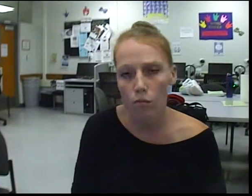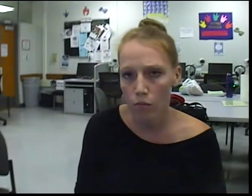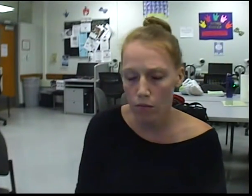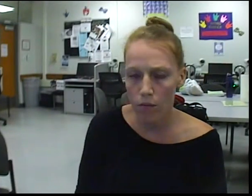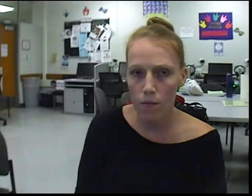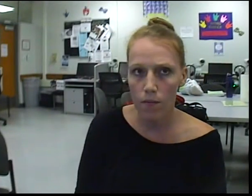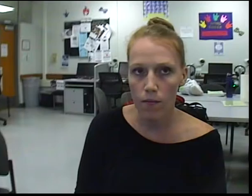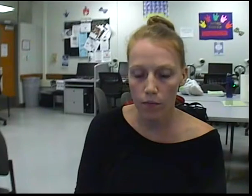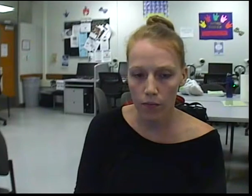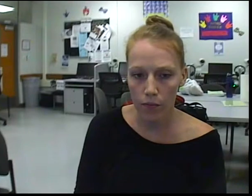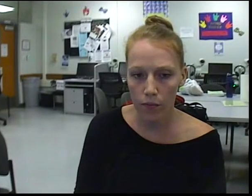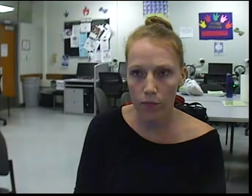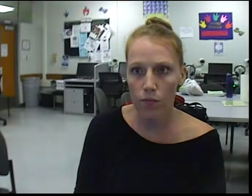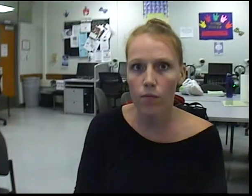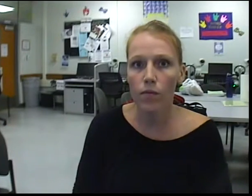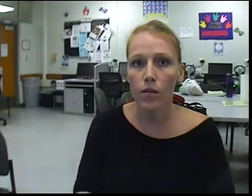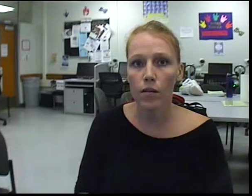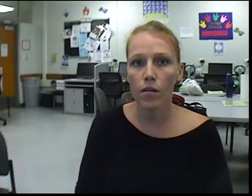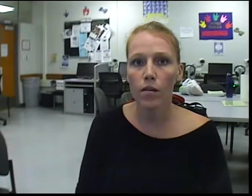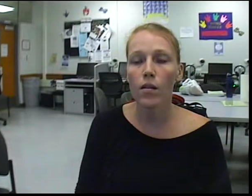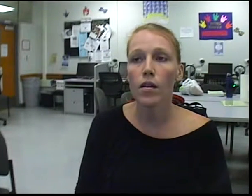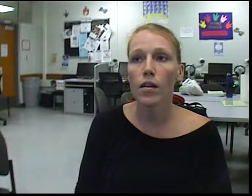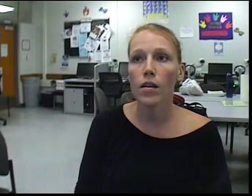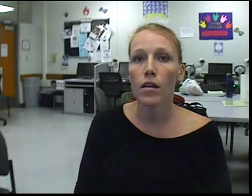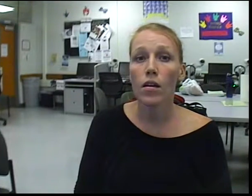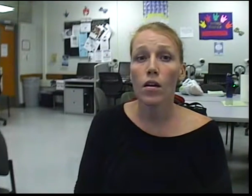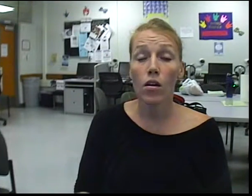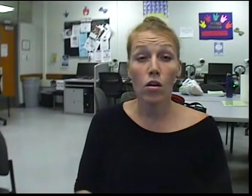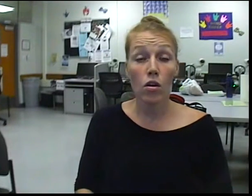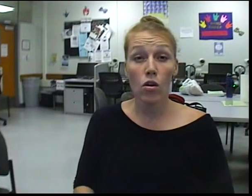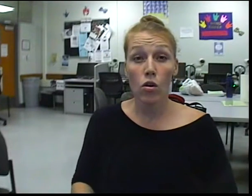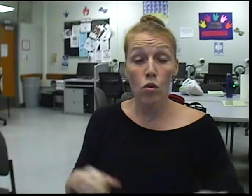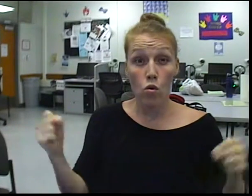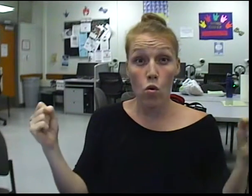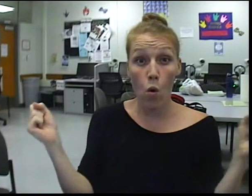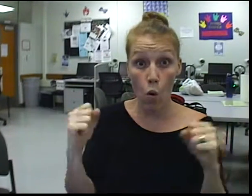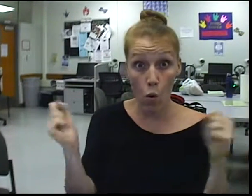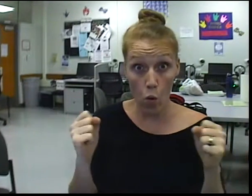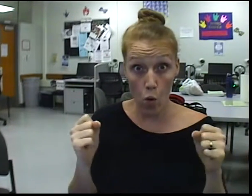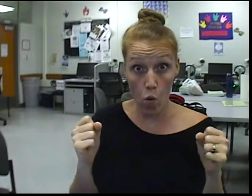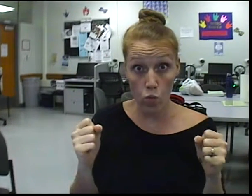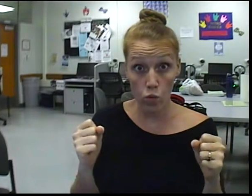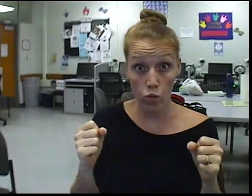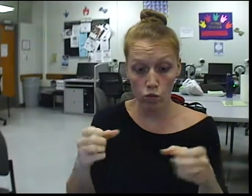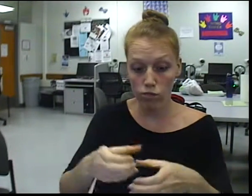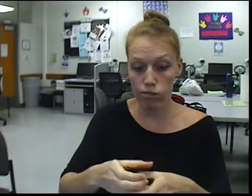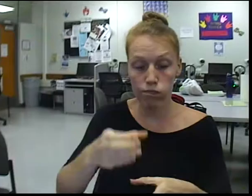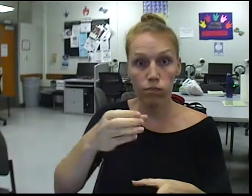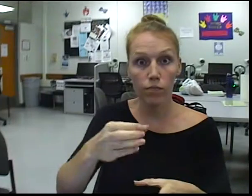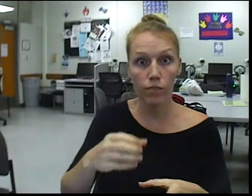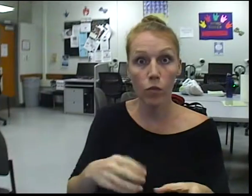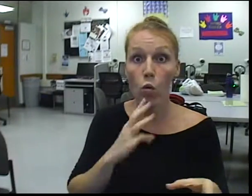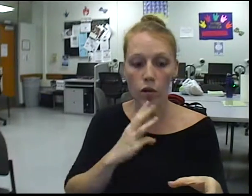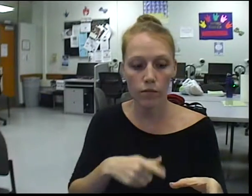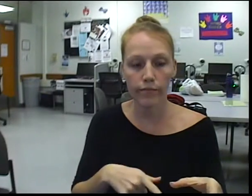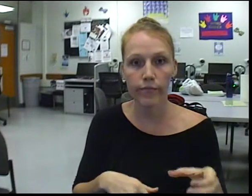a picture from the book. Exactly. You take a cold glass of water, take it out, set it on